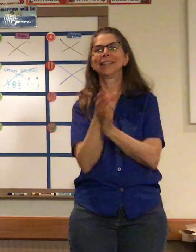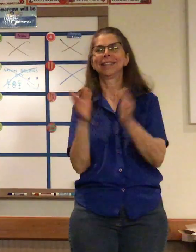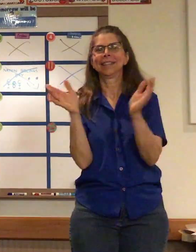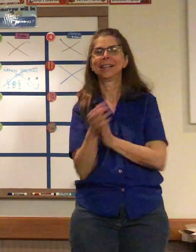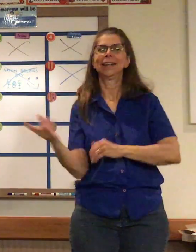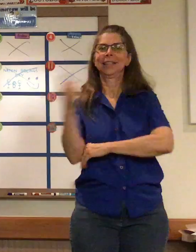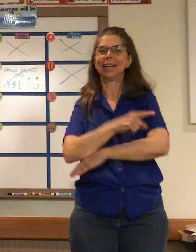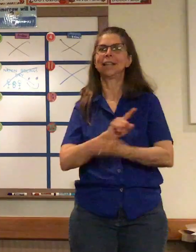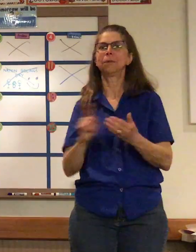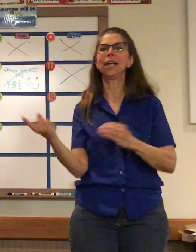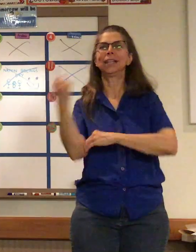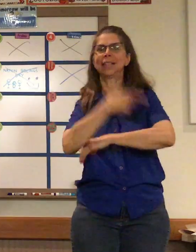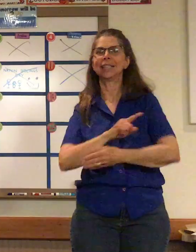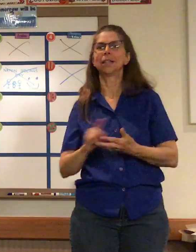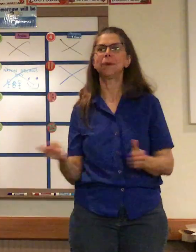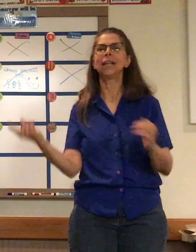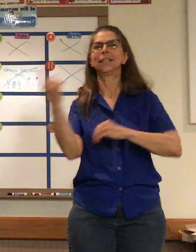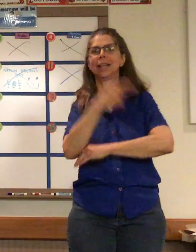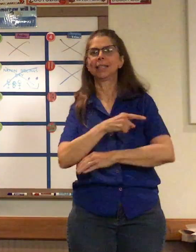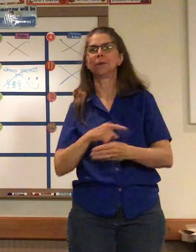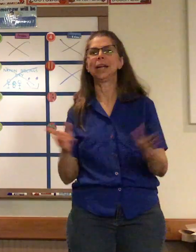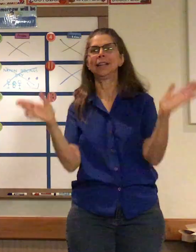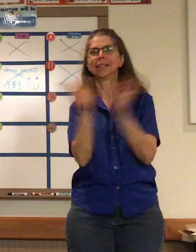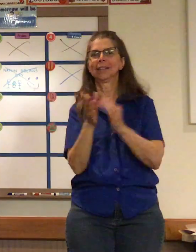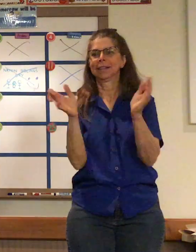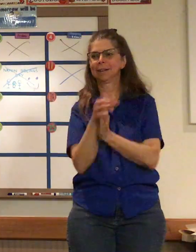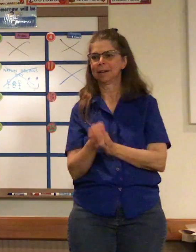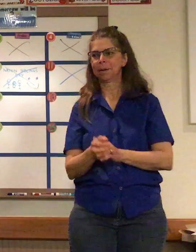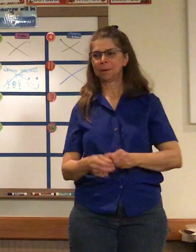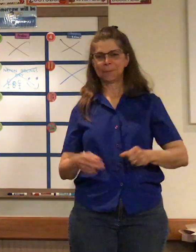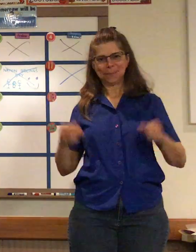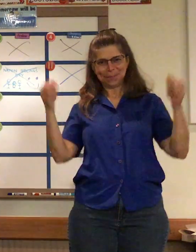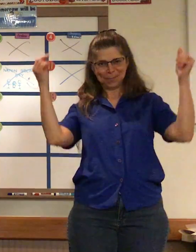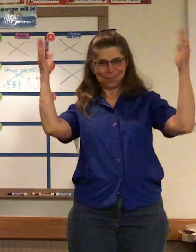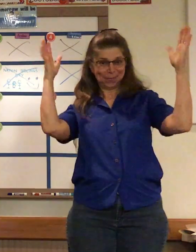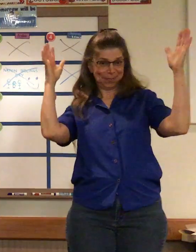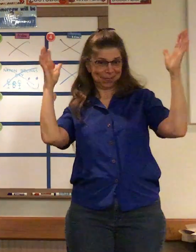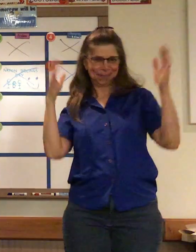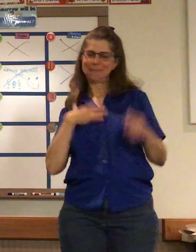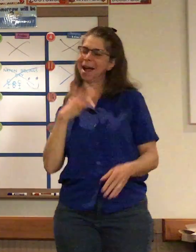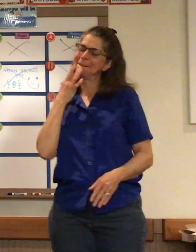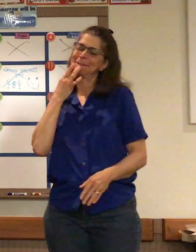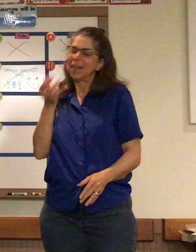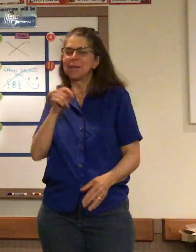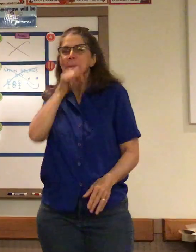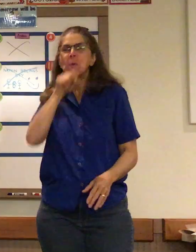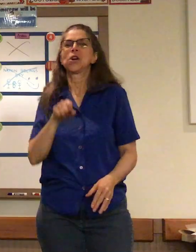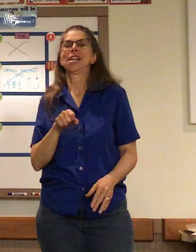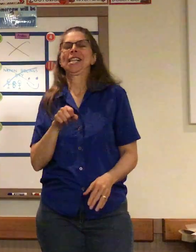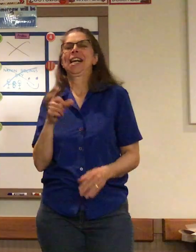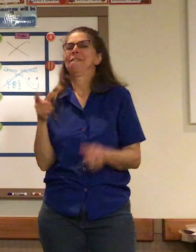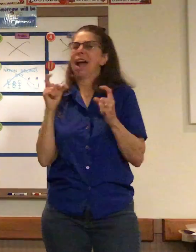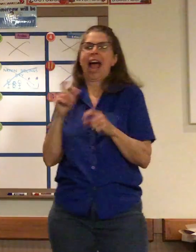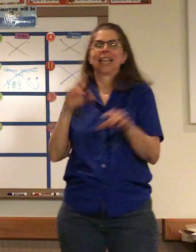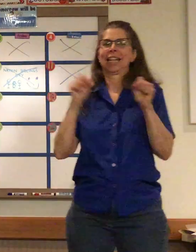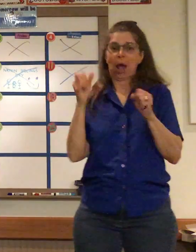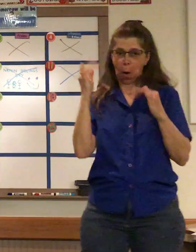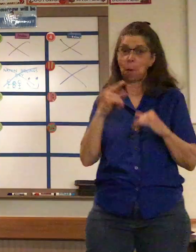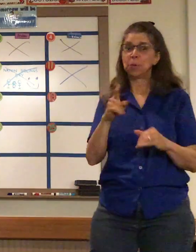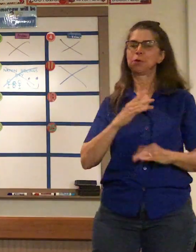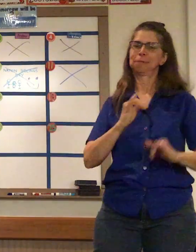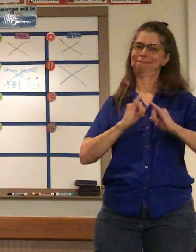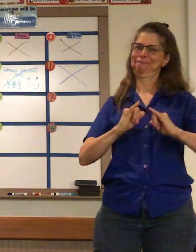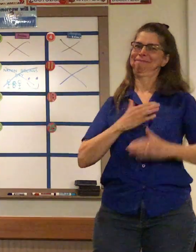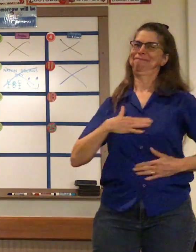week. Days of the week. Days of the week. Days of the week. That's my favorite part. I love doing it fast and loud. Hopefully you guys had fun